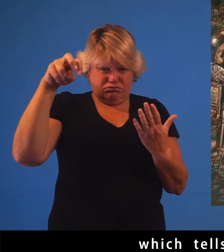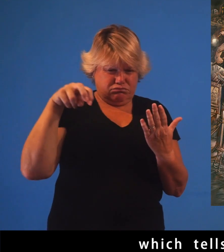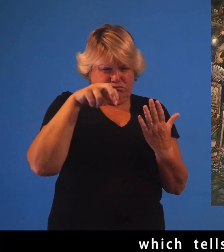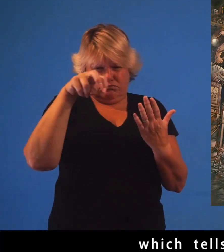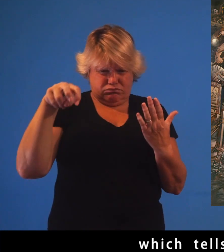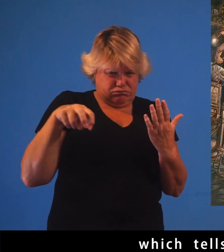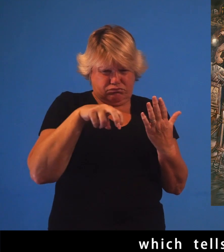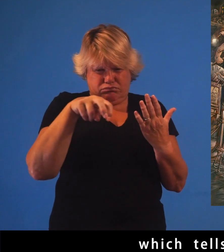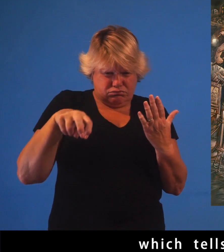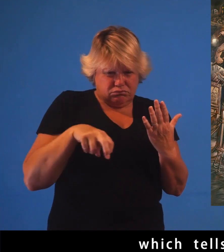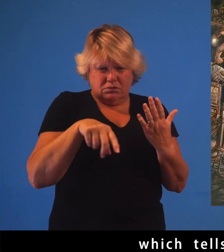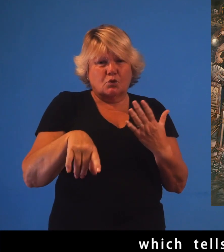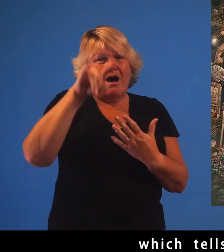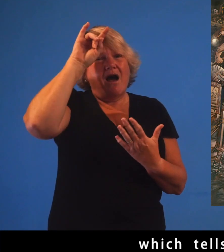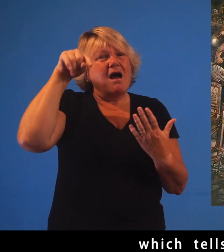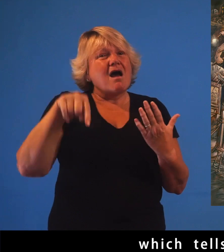hell.